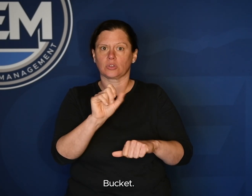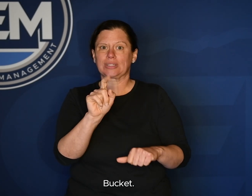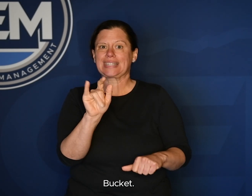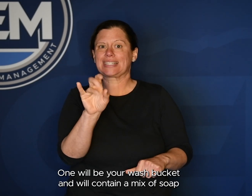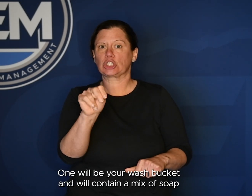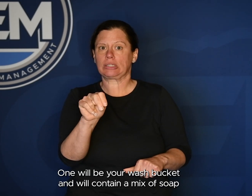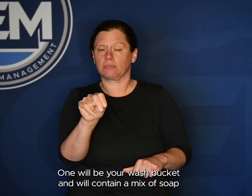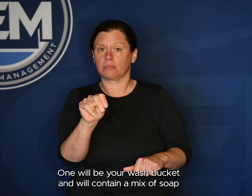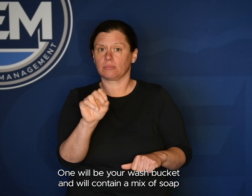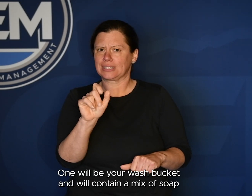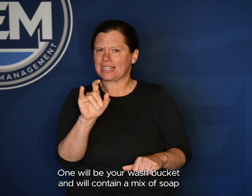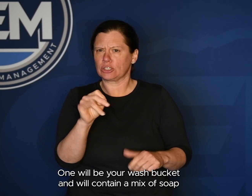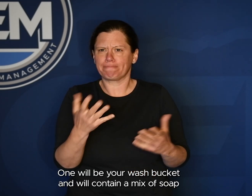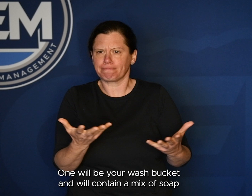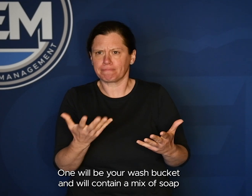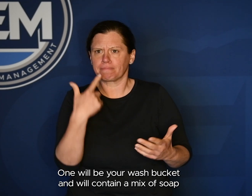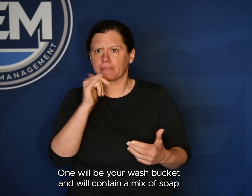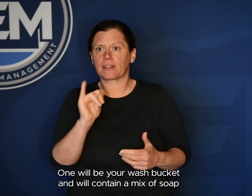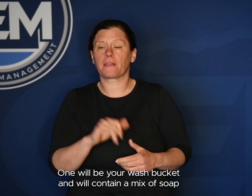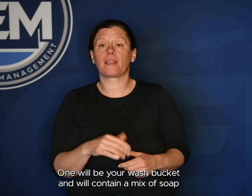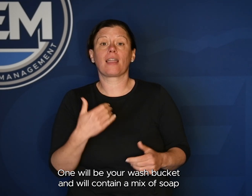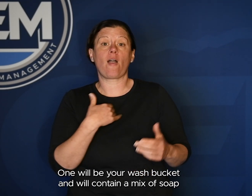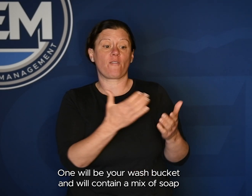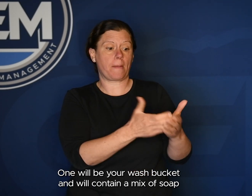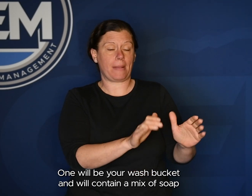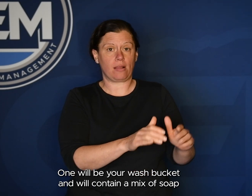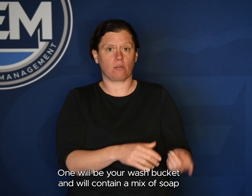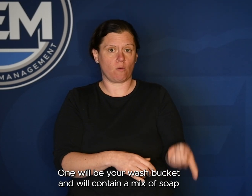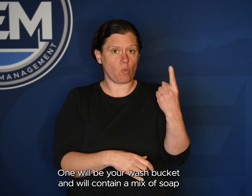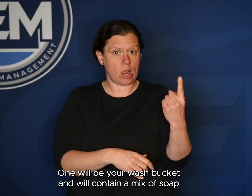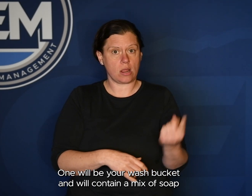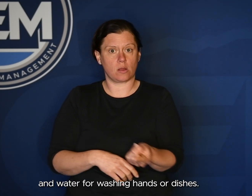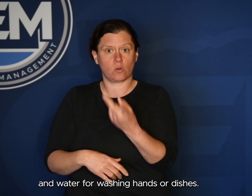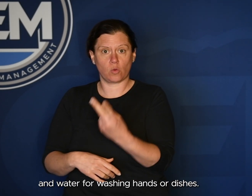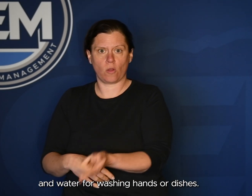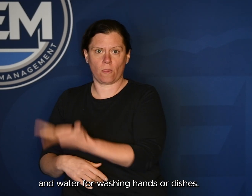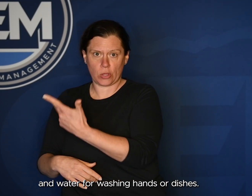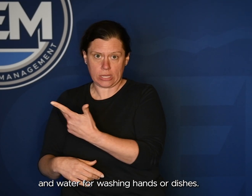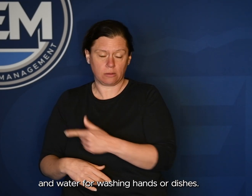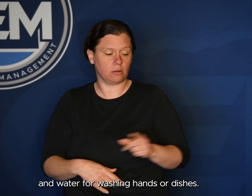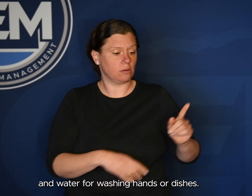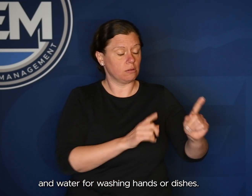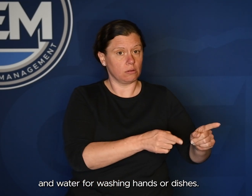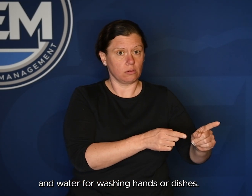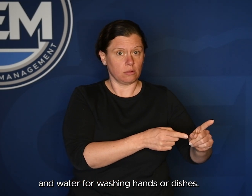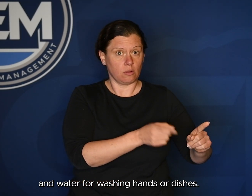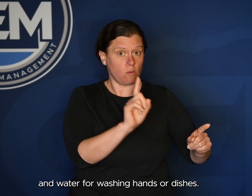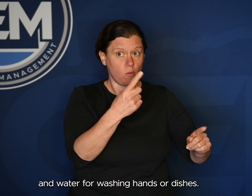Bucket 1 will be your wash bucket and will contain a mix of soap and water for washing hands or dishes.